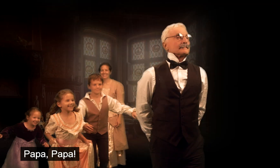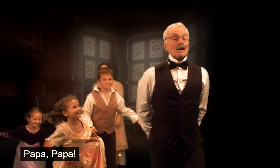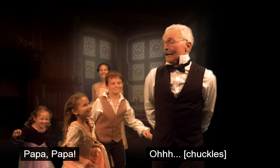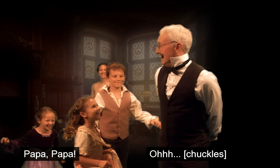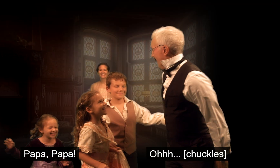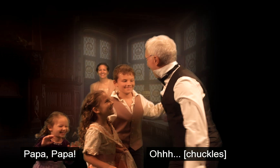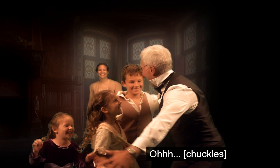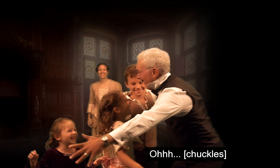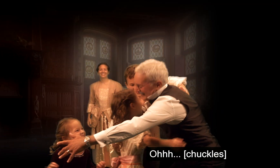Papa! Oh!